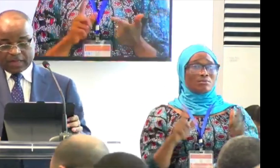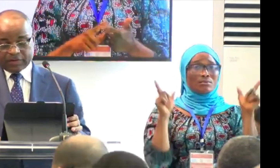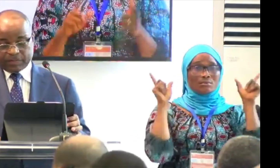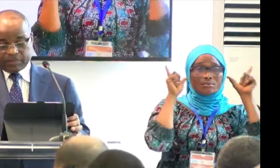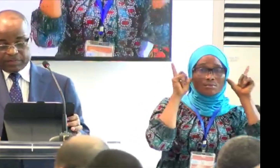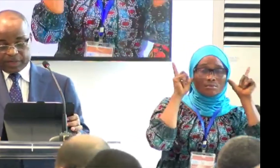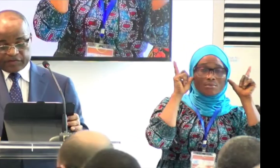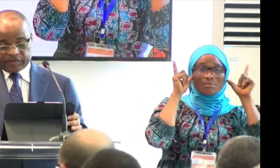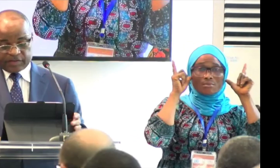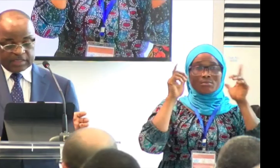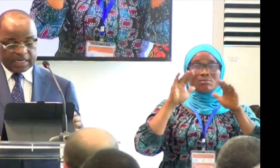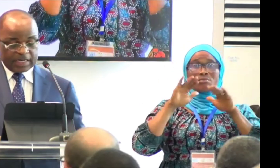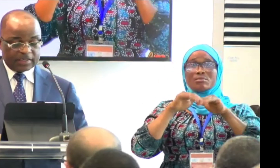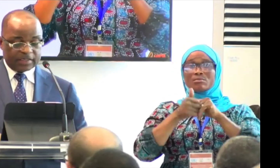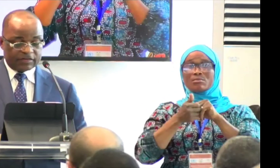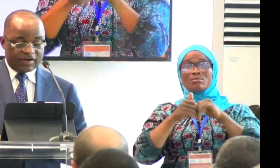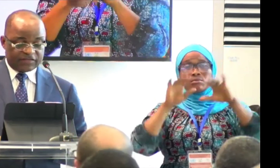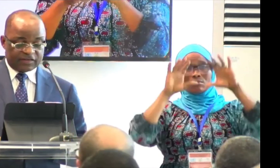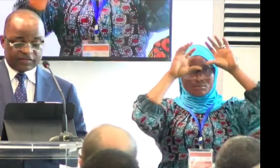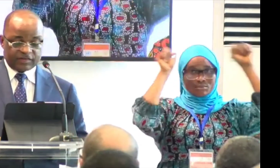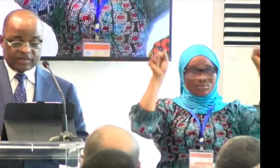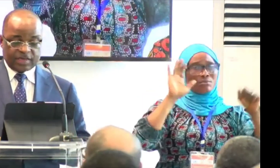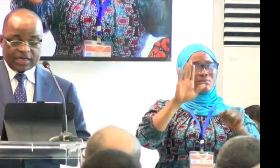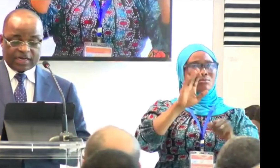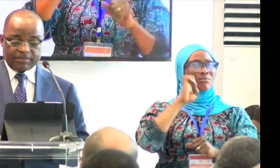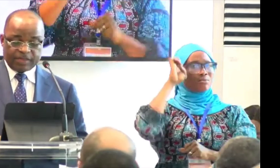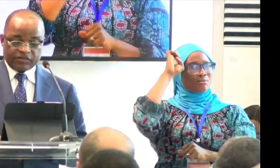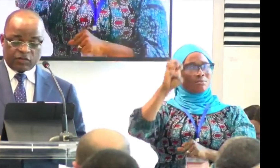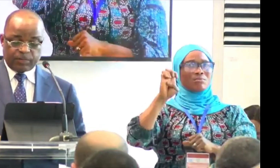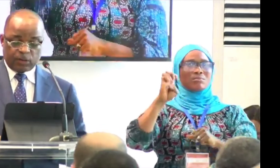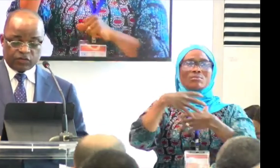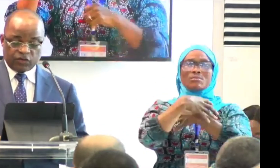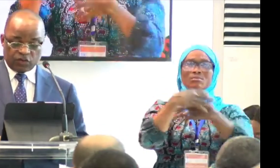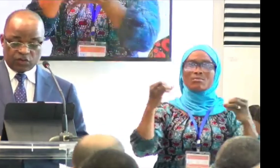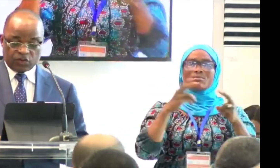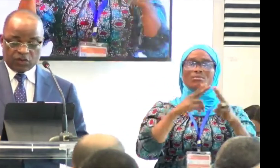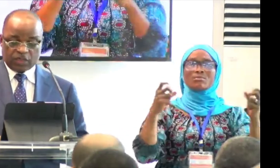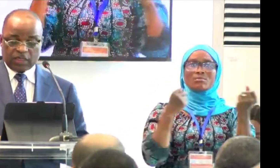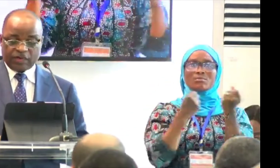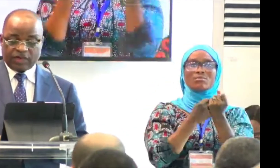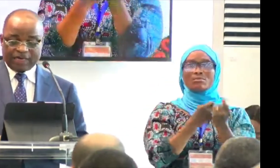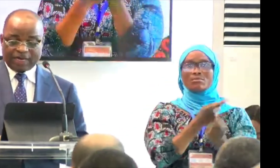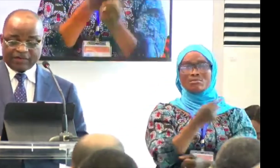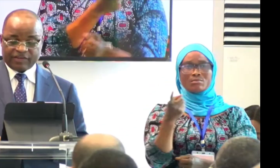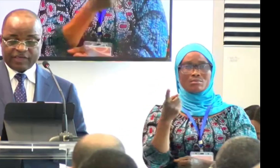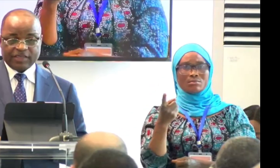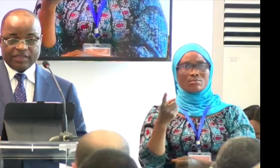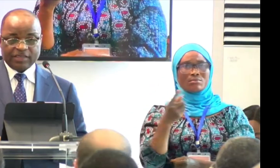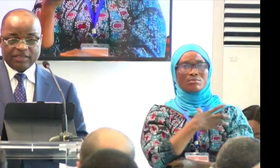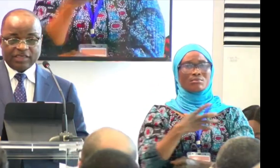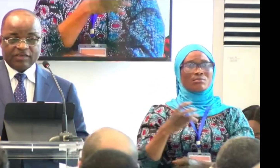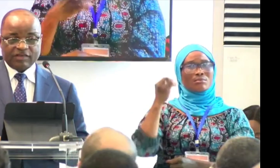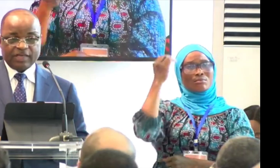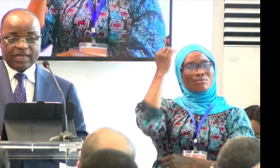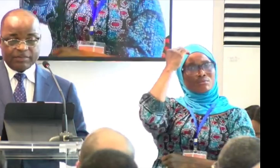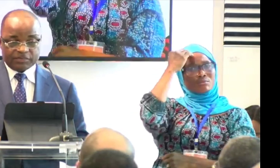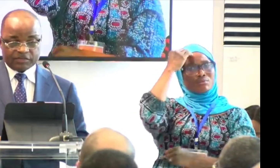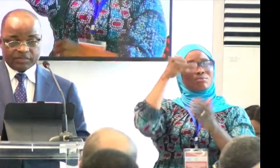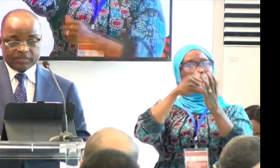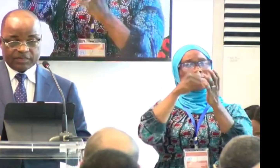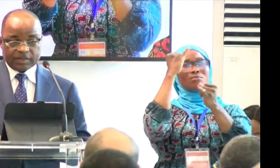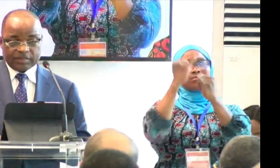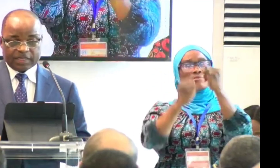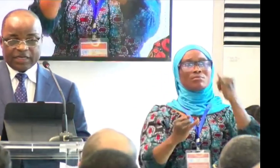on how the President and his office can best support you in realizing these